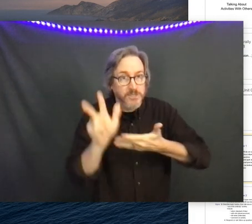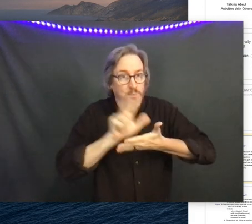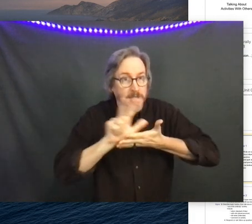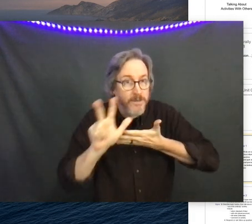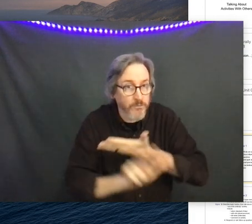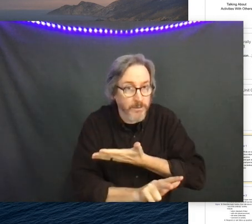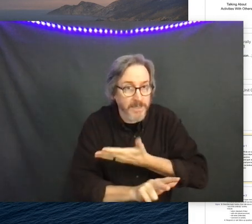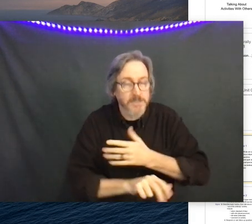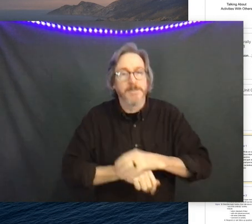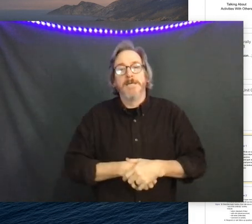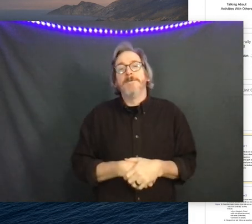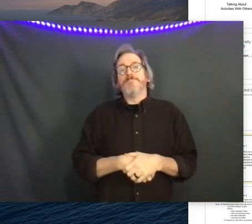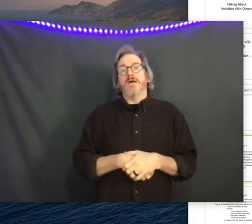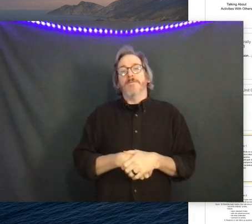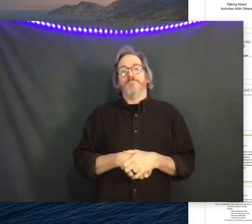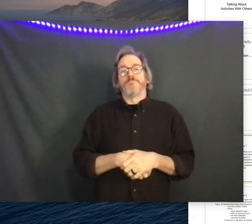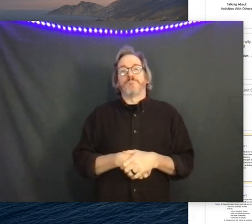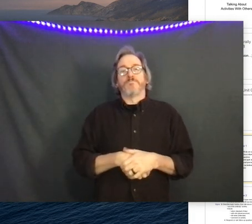2 weeks? Or in 3 weeks?